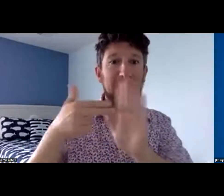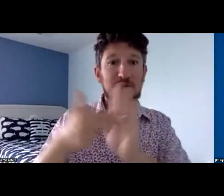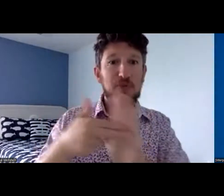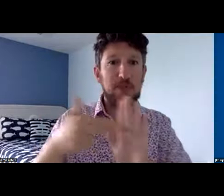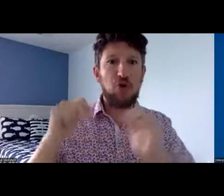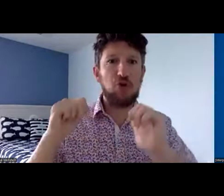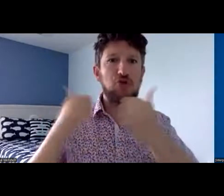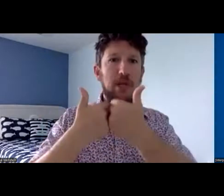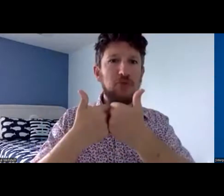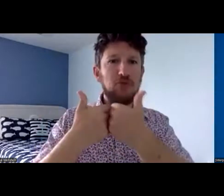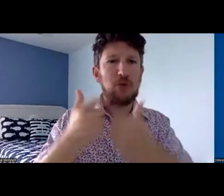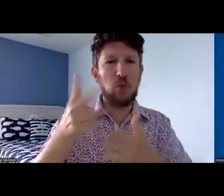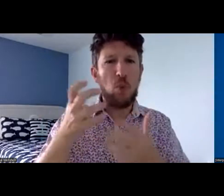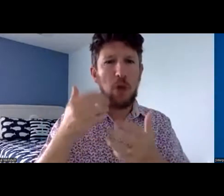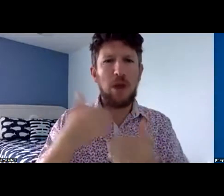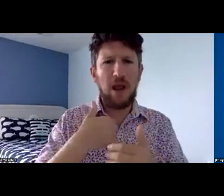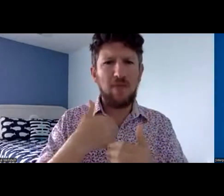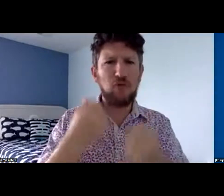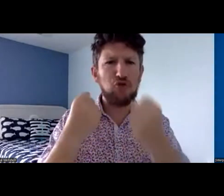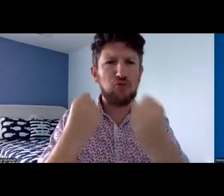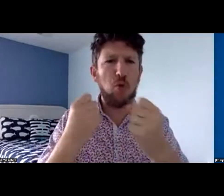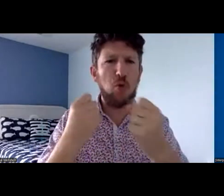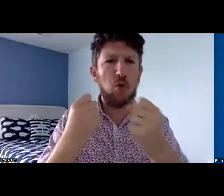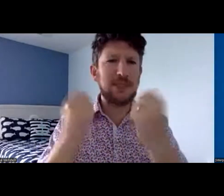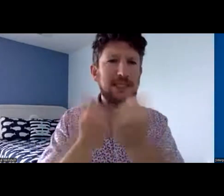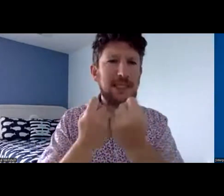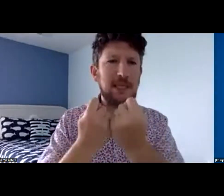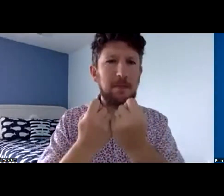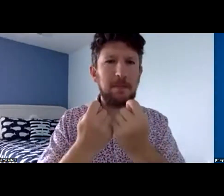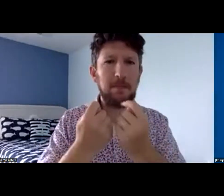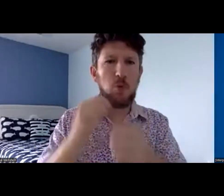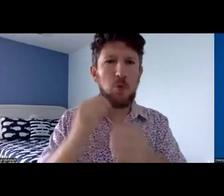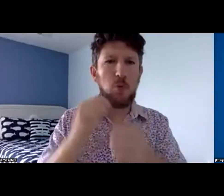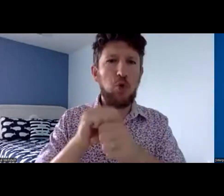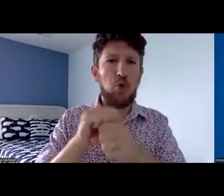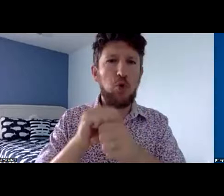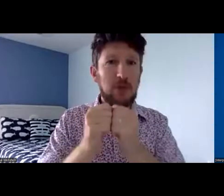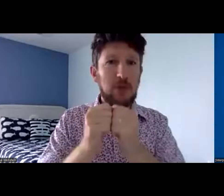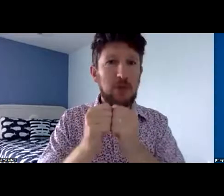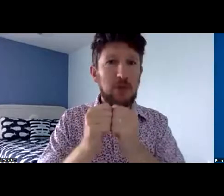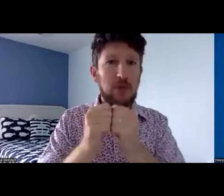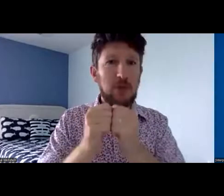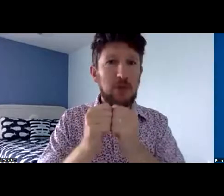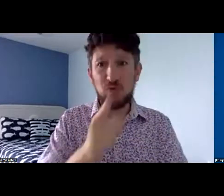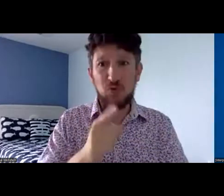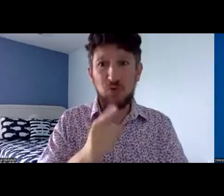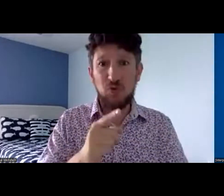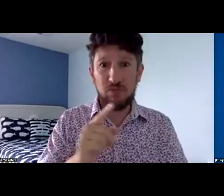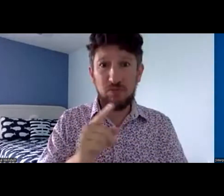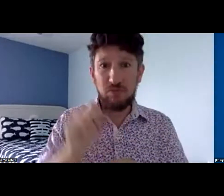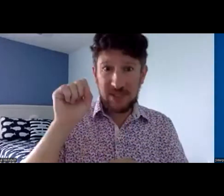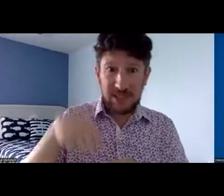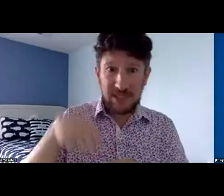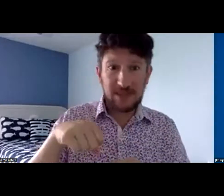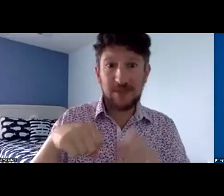specialties, because depending on the diagnosis, that can really be a challenge. So it's beneficial to have a